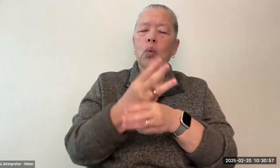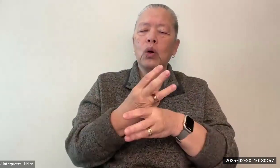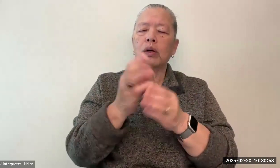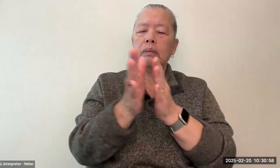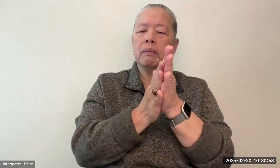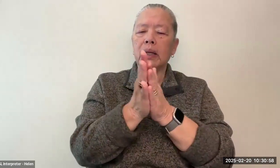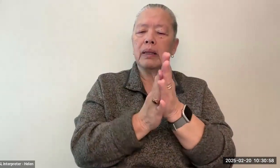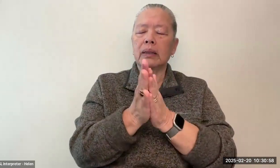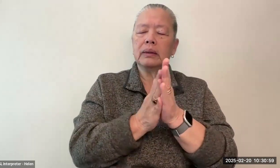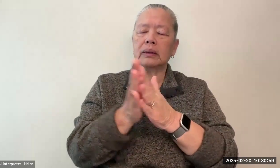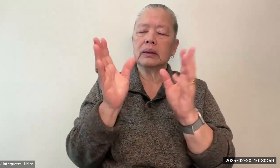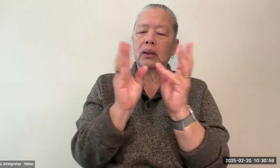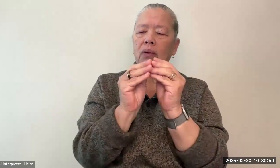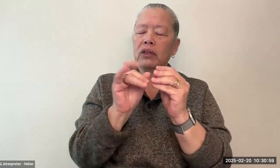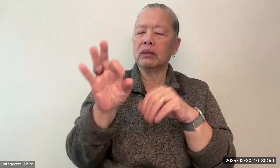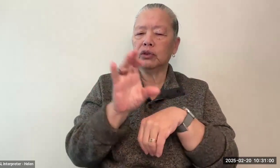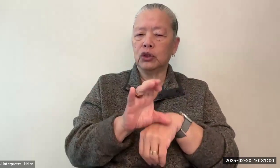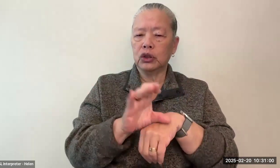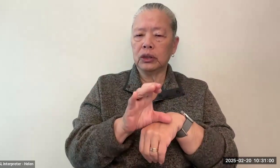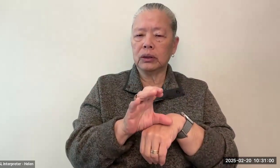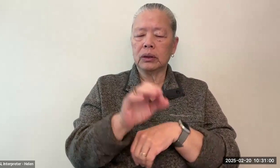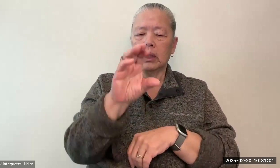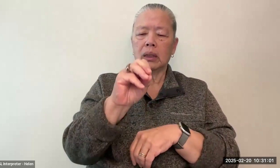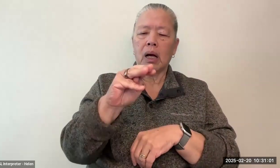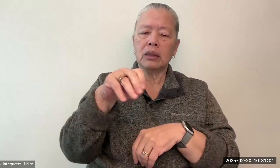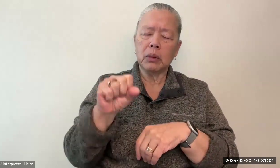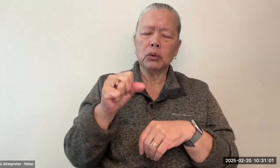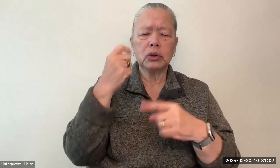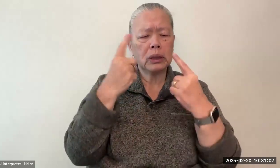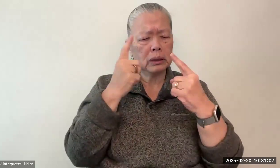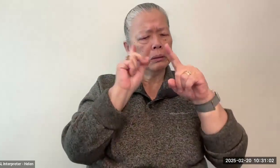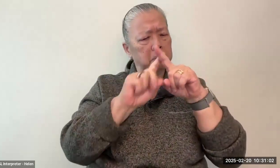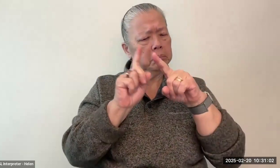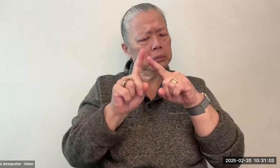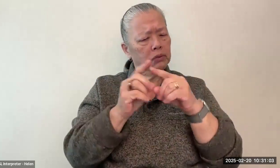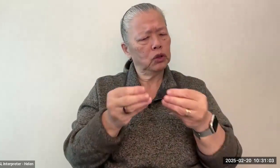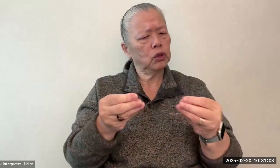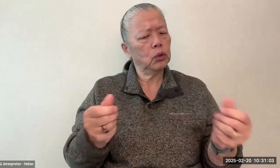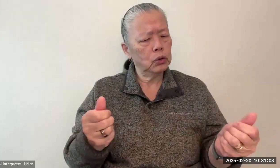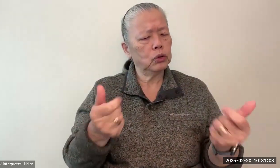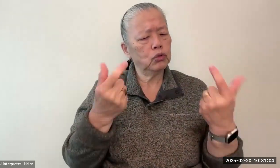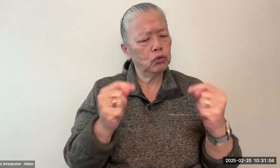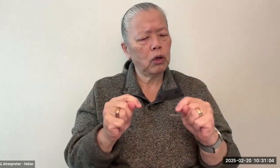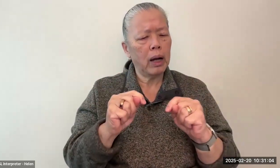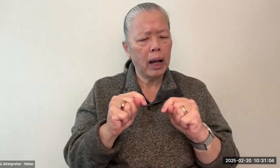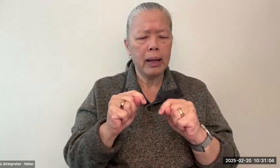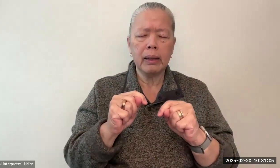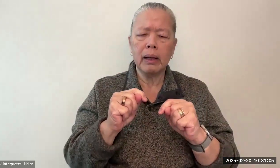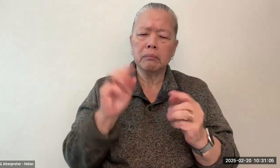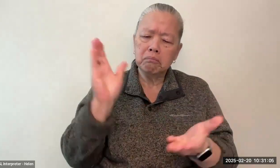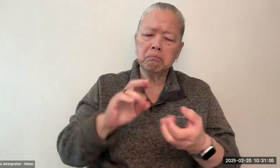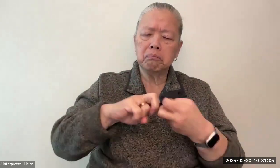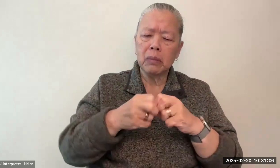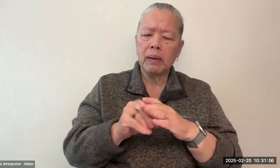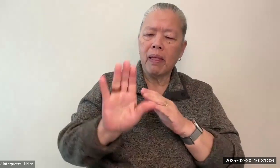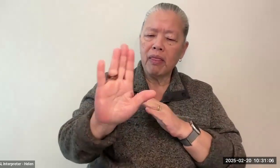Churches. So, Cosmos considered a variety of solutions to the problems of its day. In the end, the